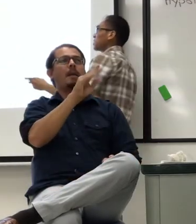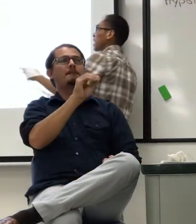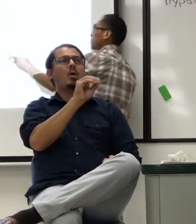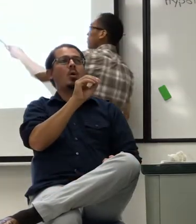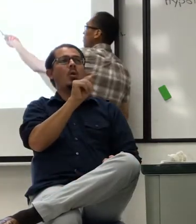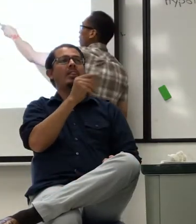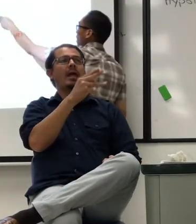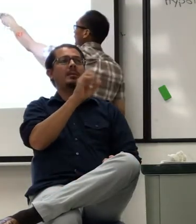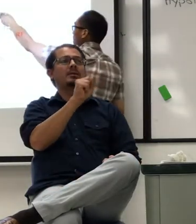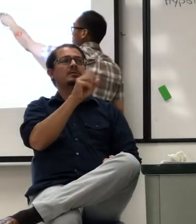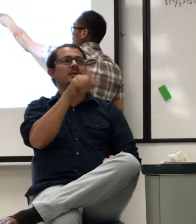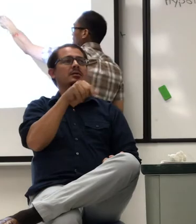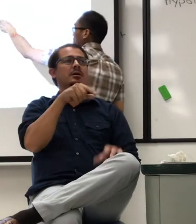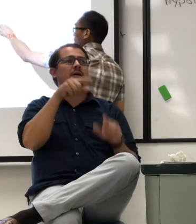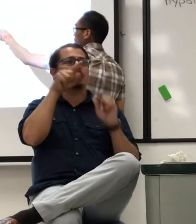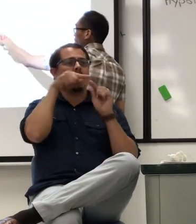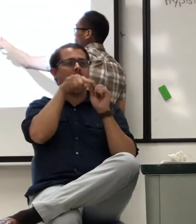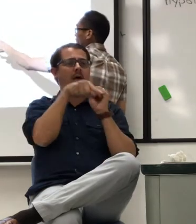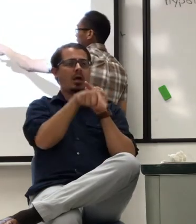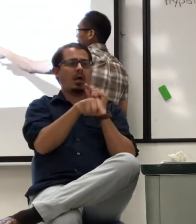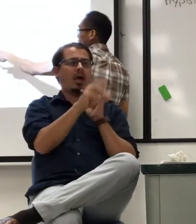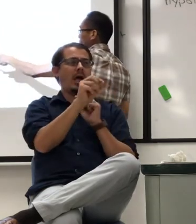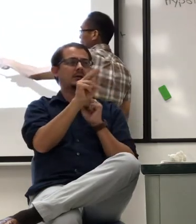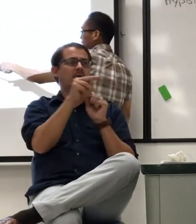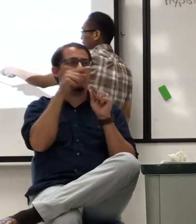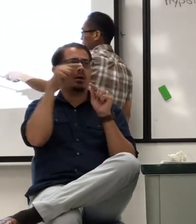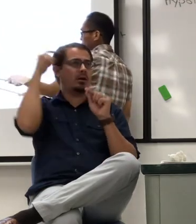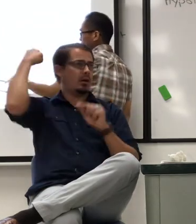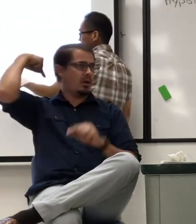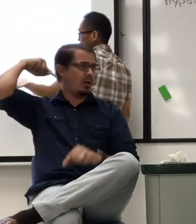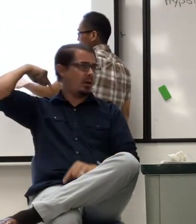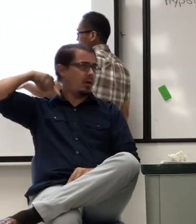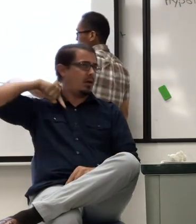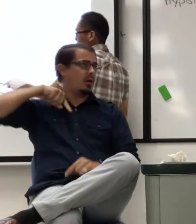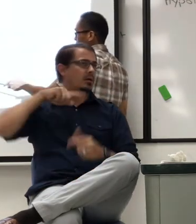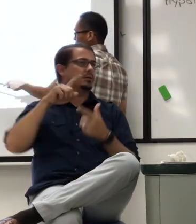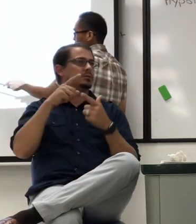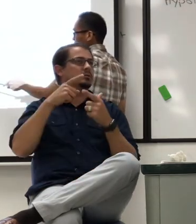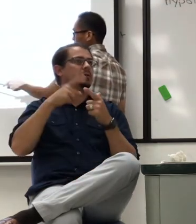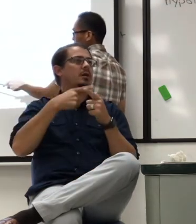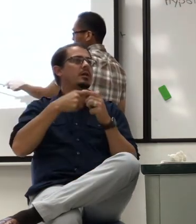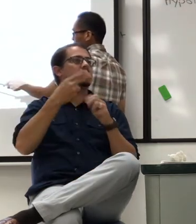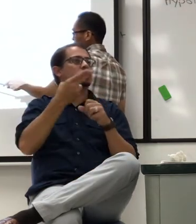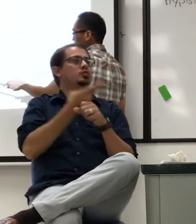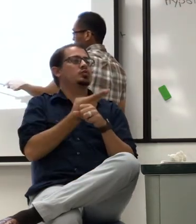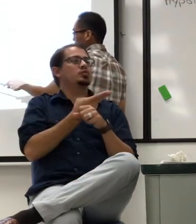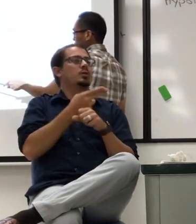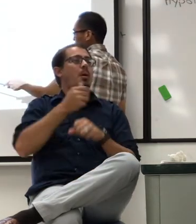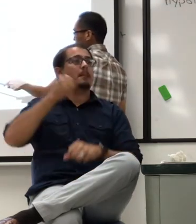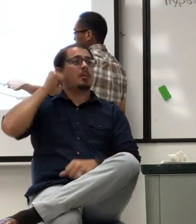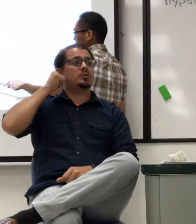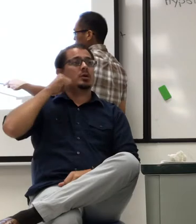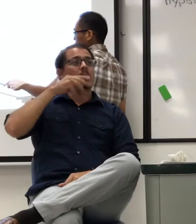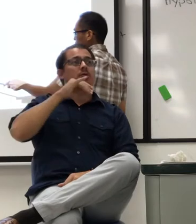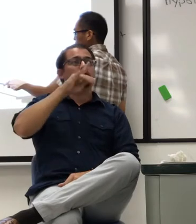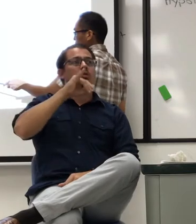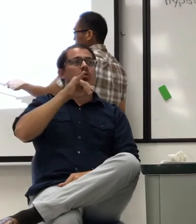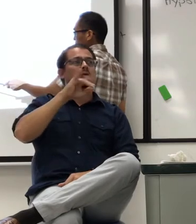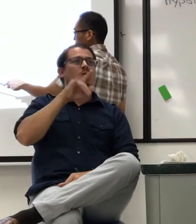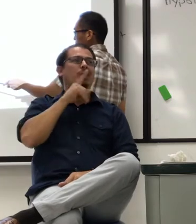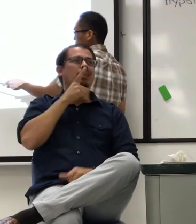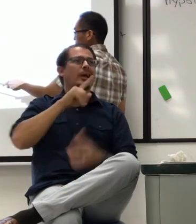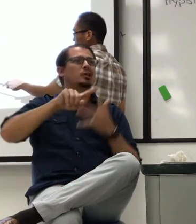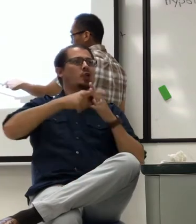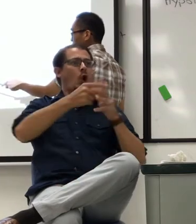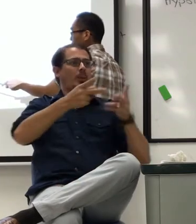able to extend their long axons all the way down and use the posterior pituitary as a launching